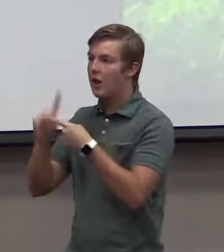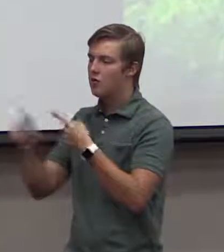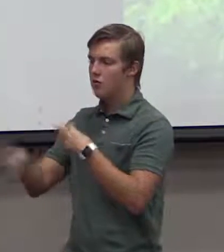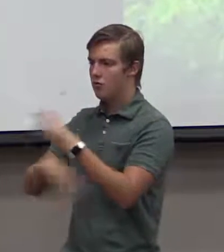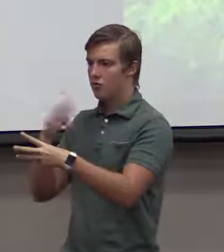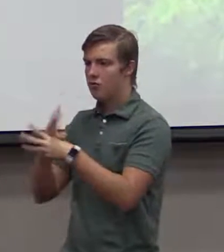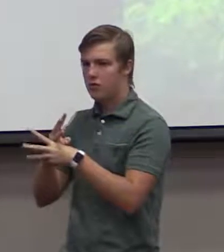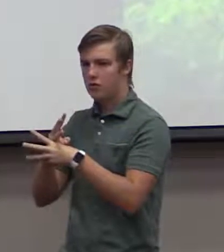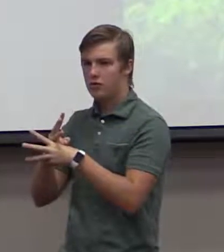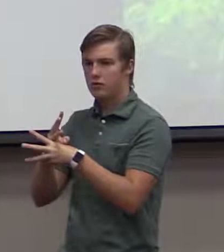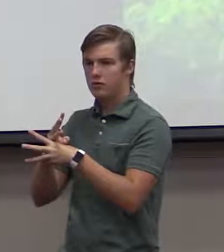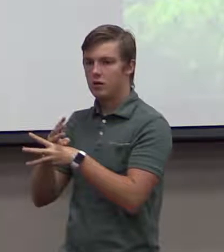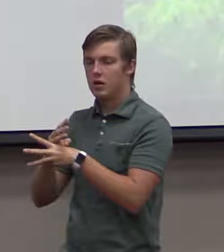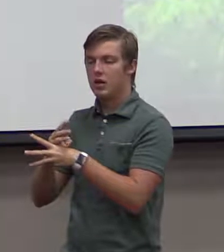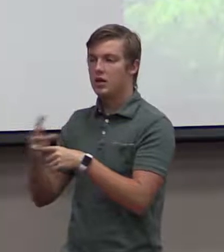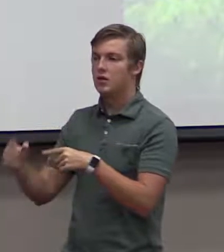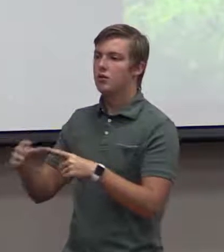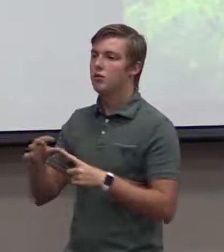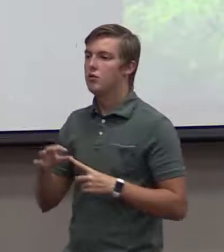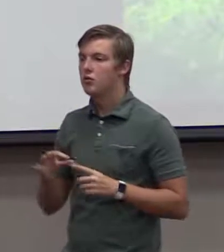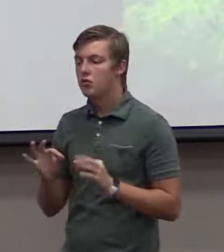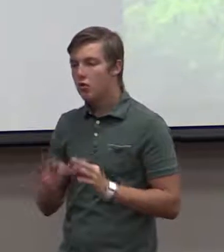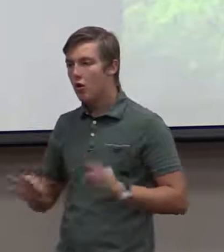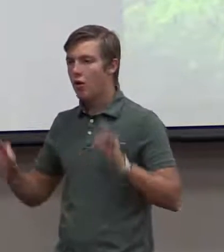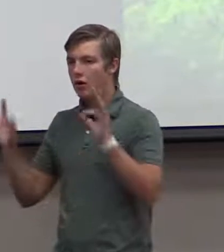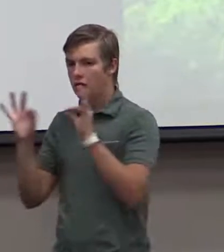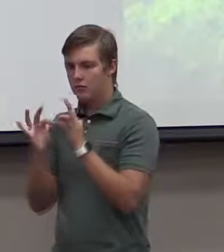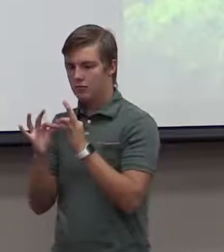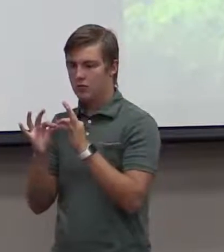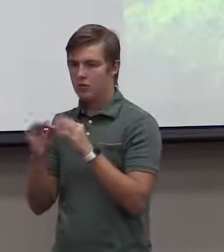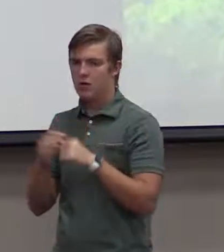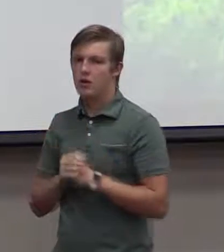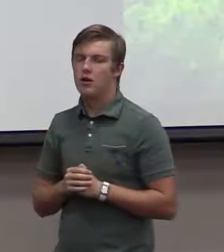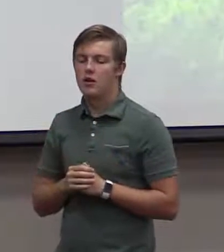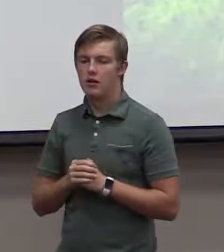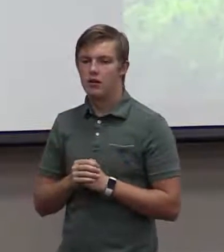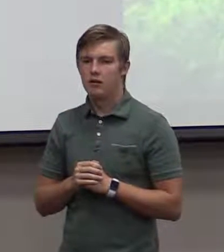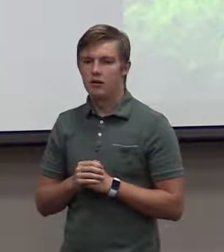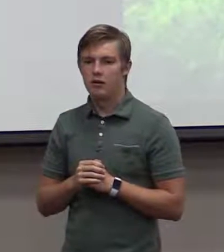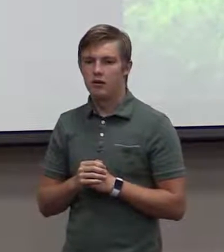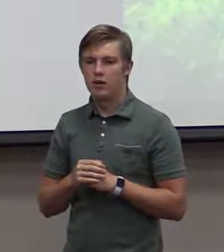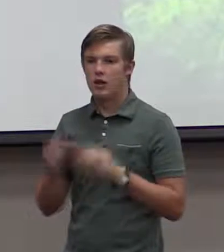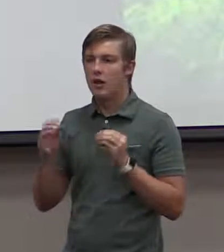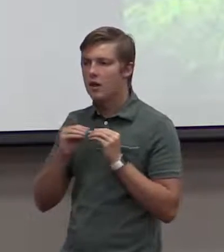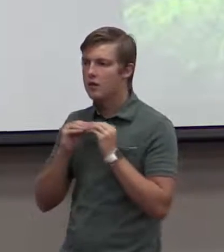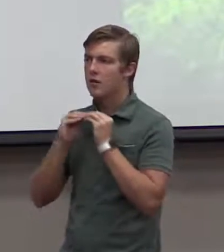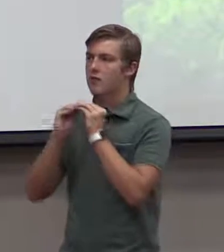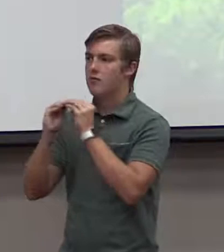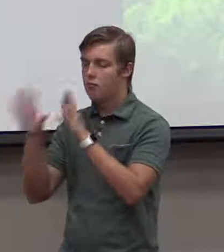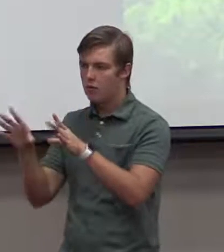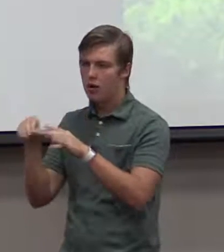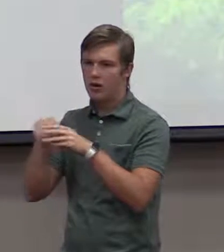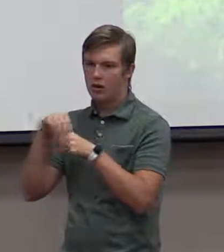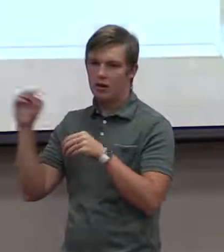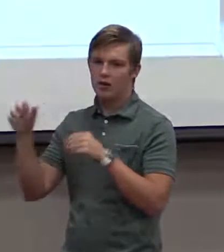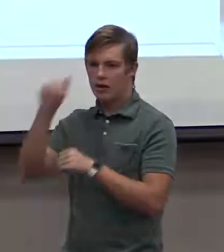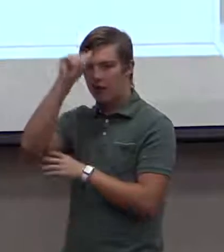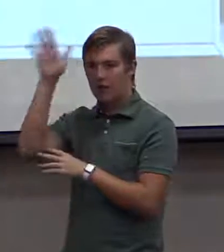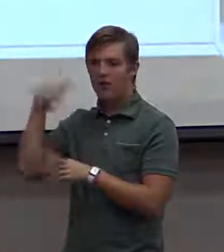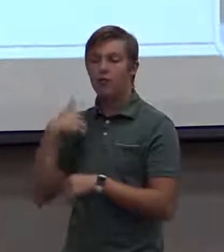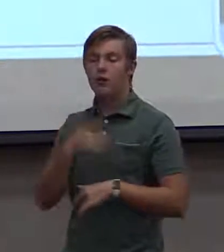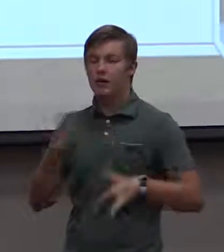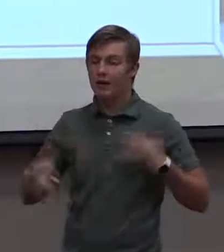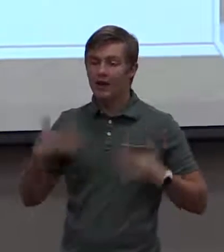is so essential. I'm very there. It shines brightly in Alaska, and we're excited to be a part